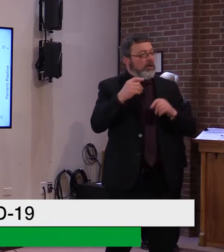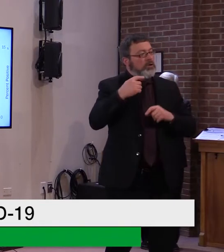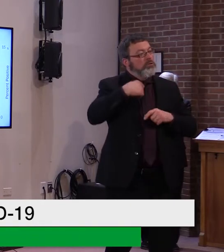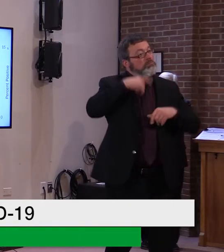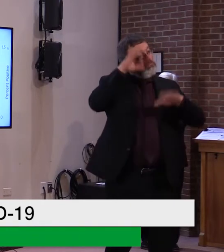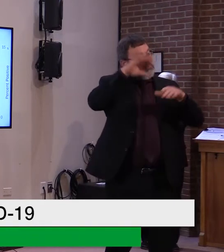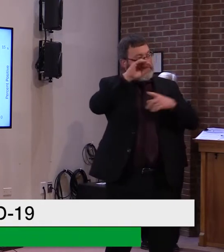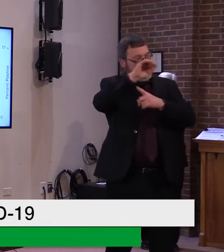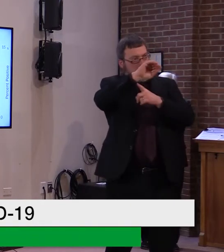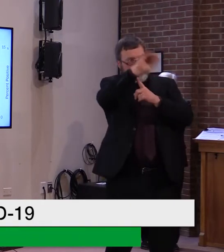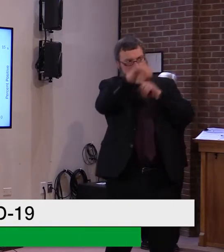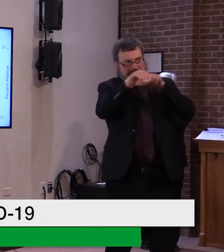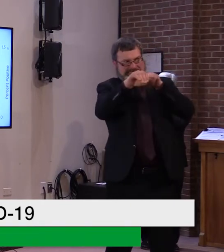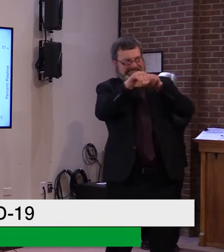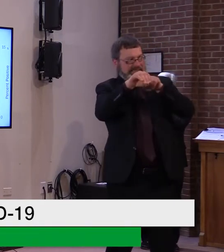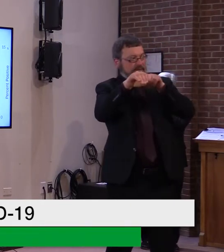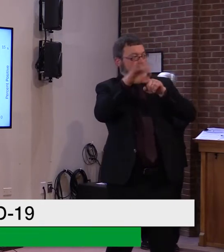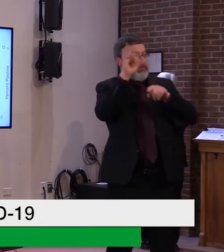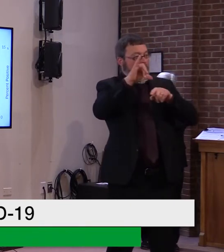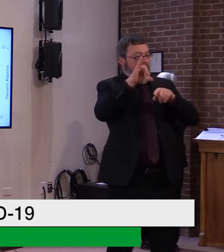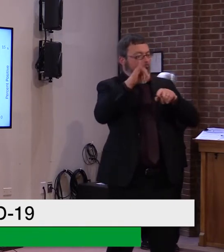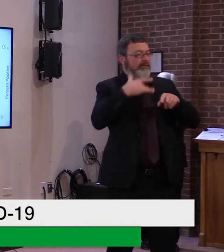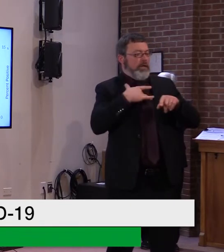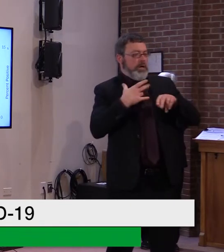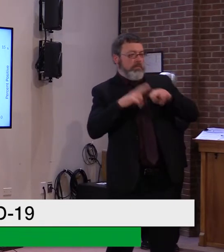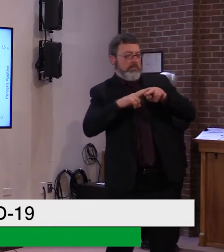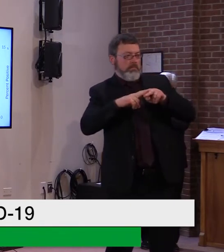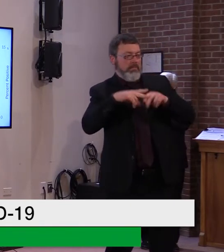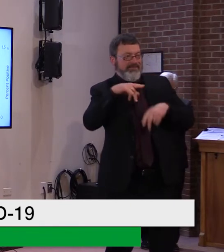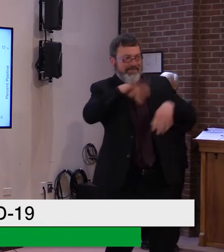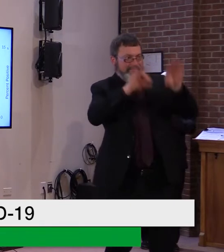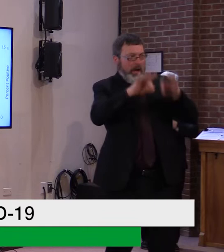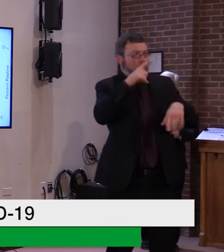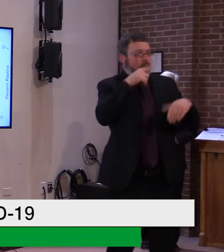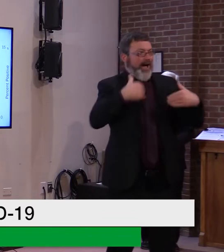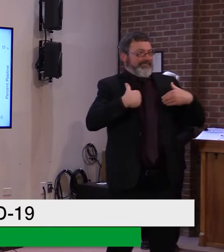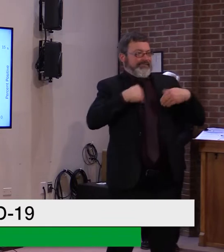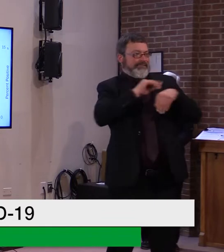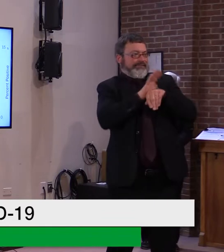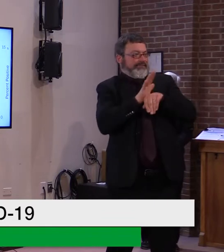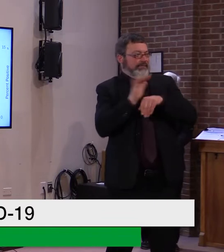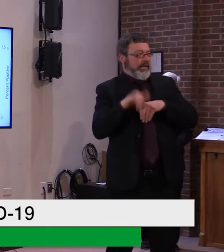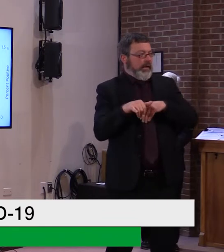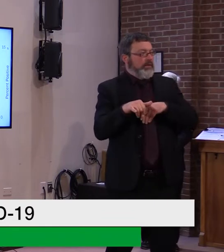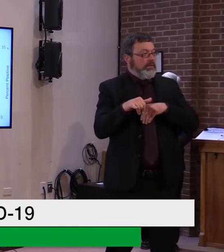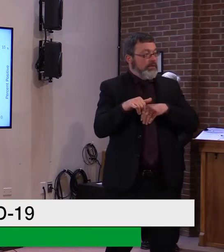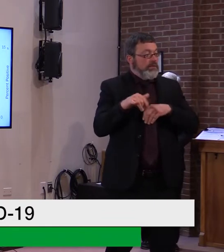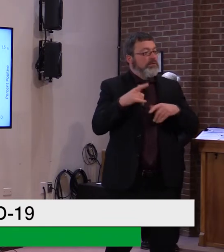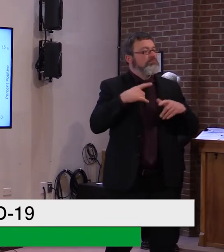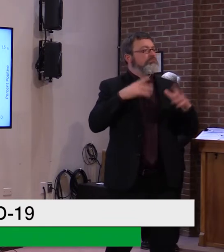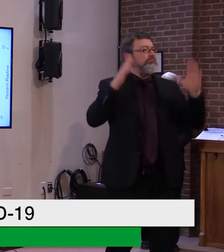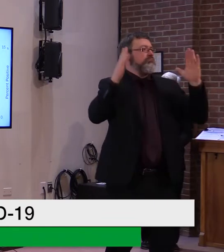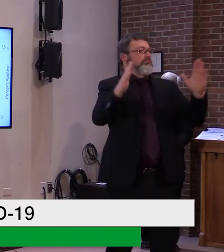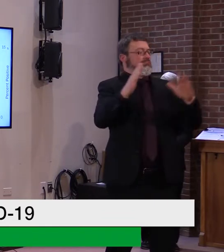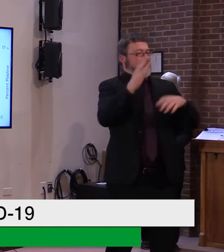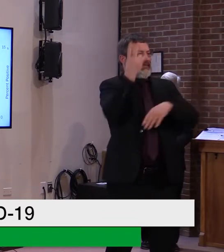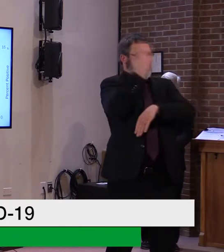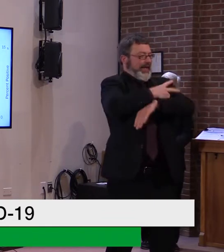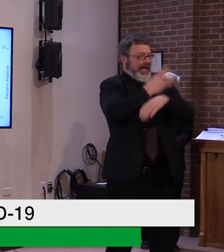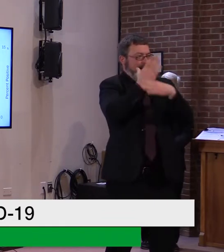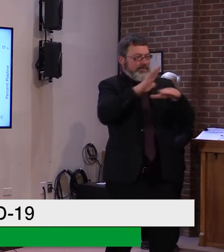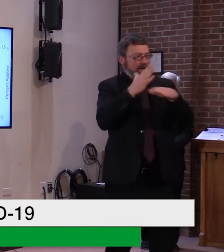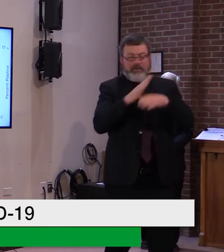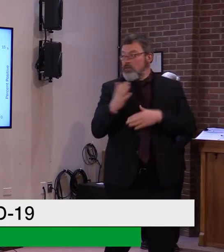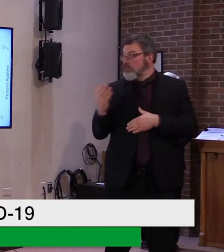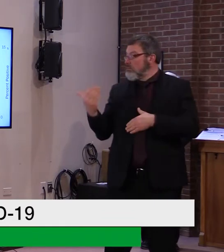more cases so our seven day average percent positivity rate 1.87 percent